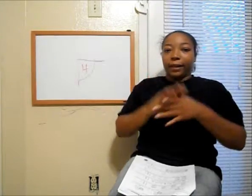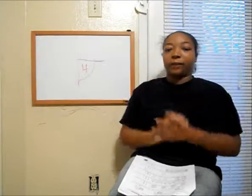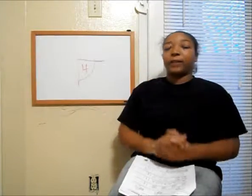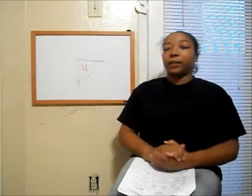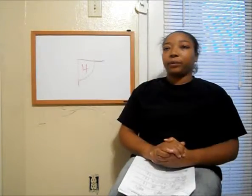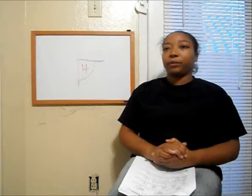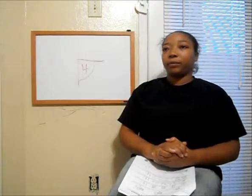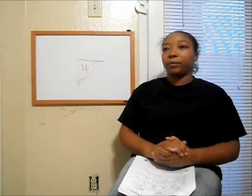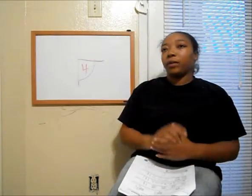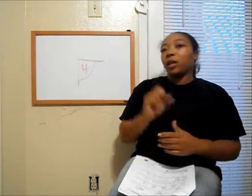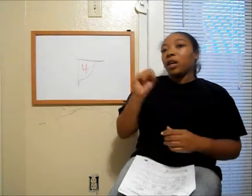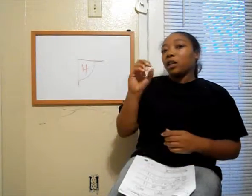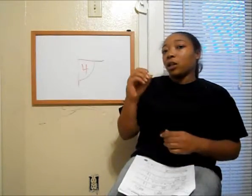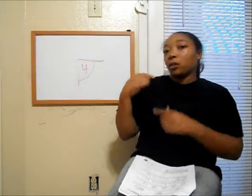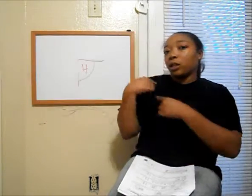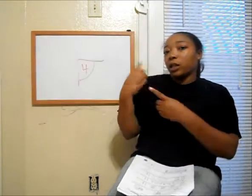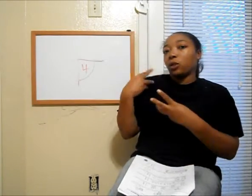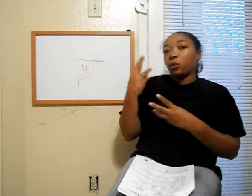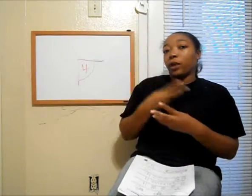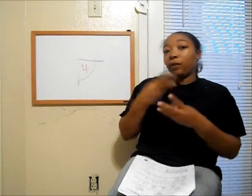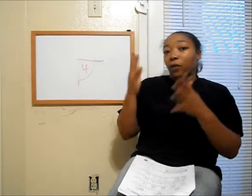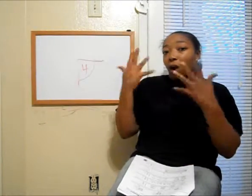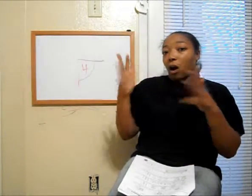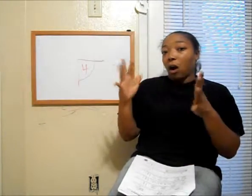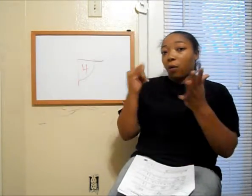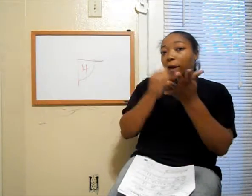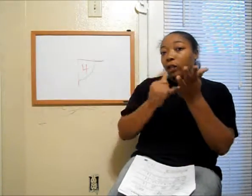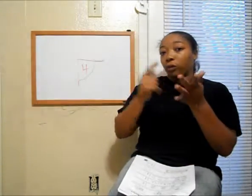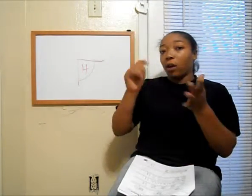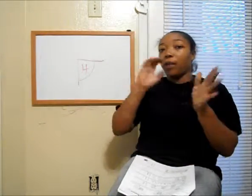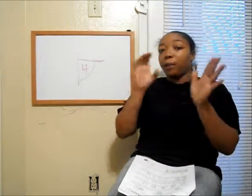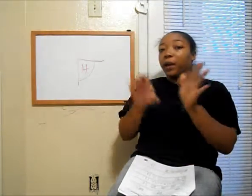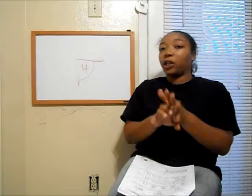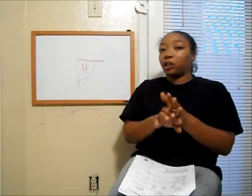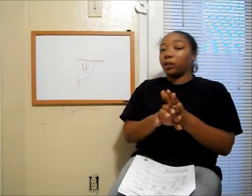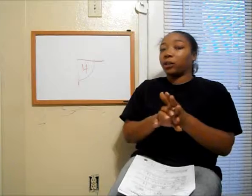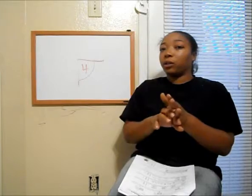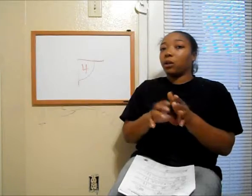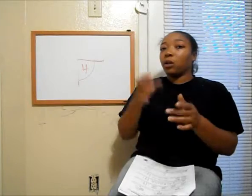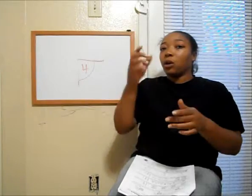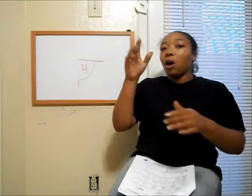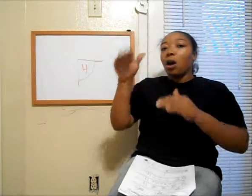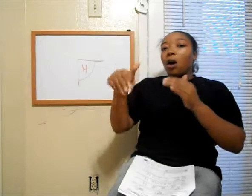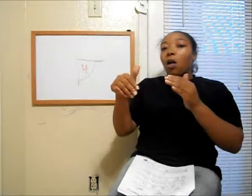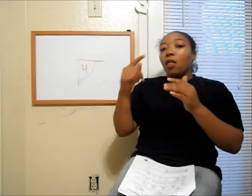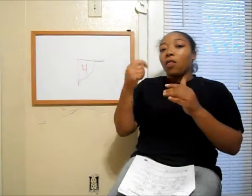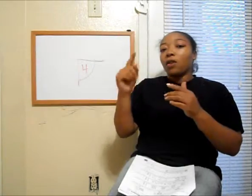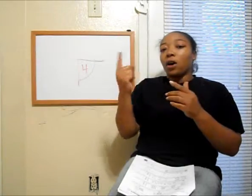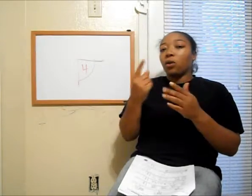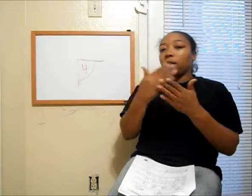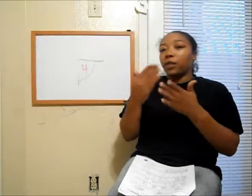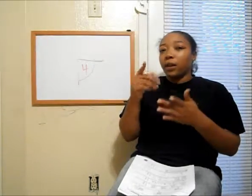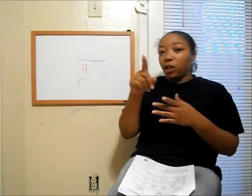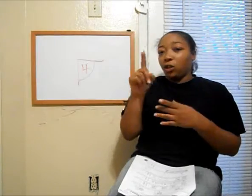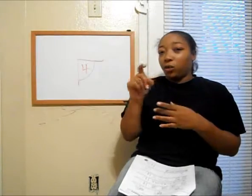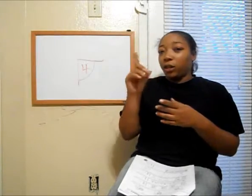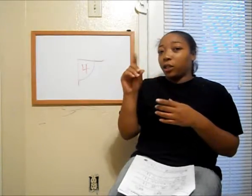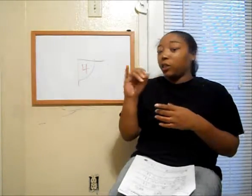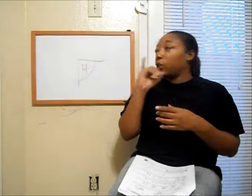left. So since we've already drawn the picture, the only thing you need to do